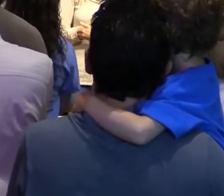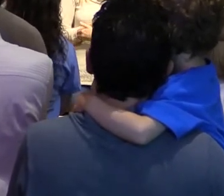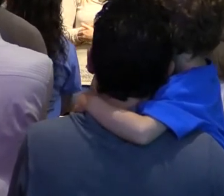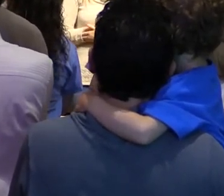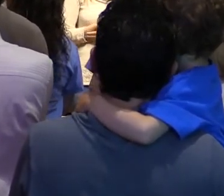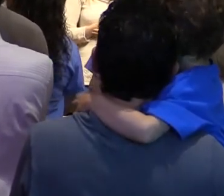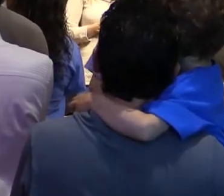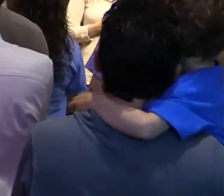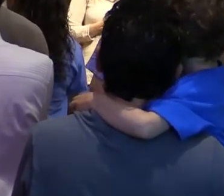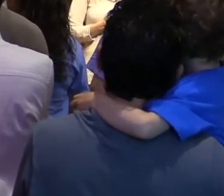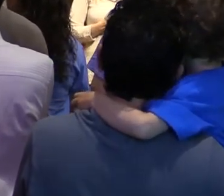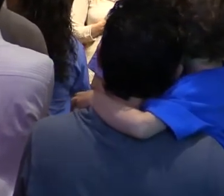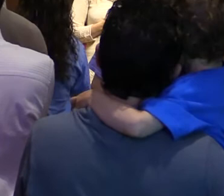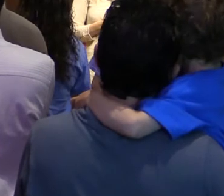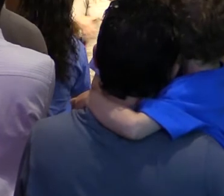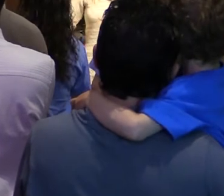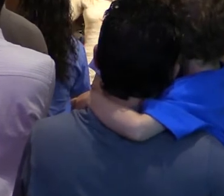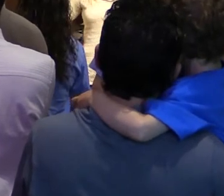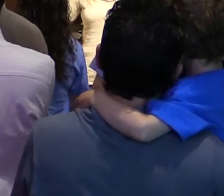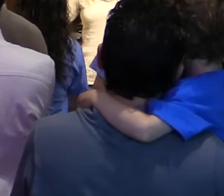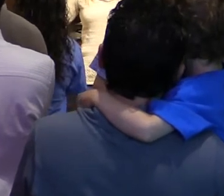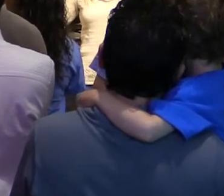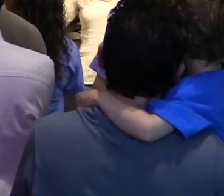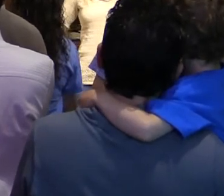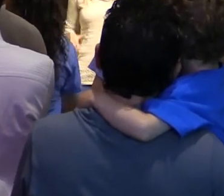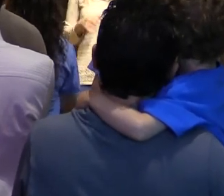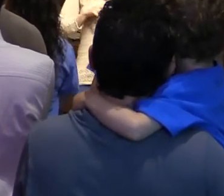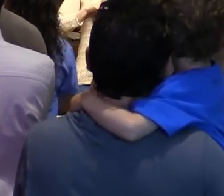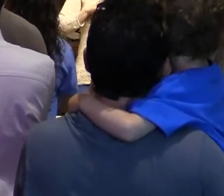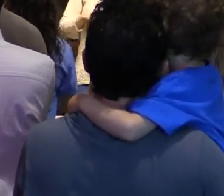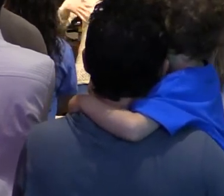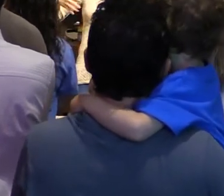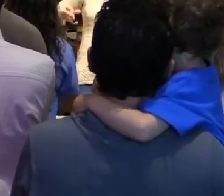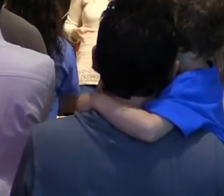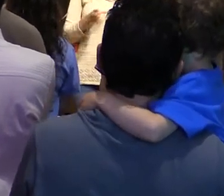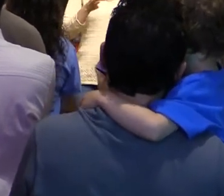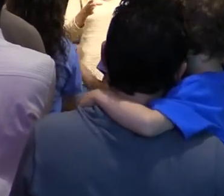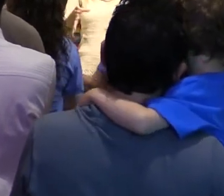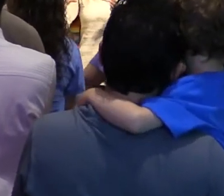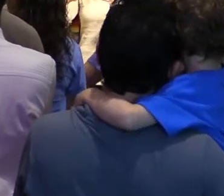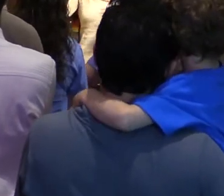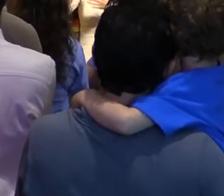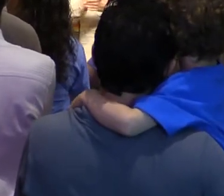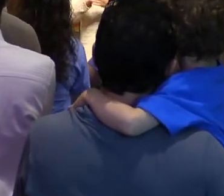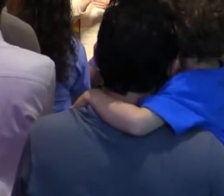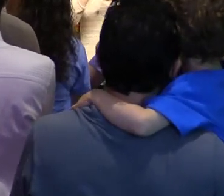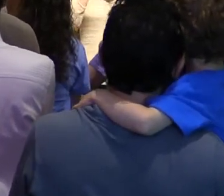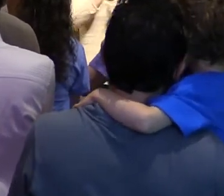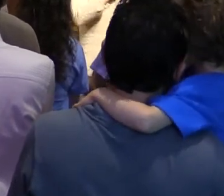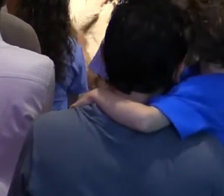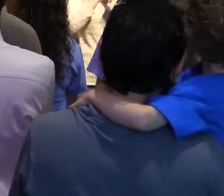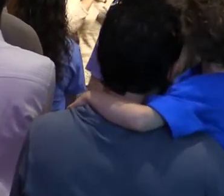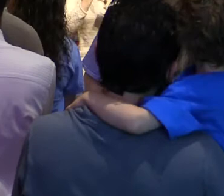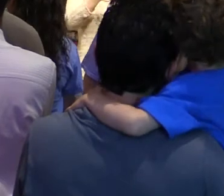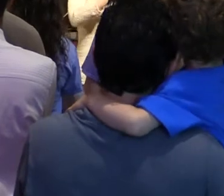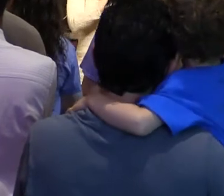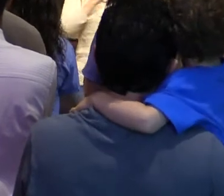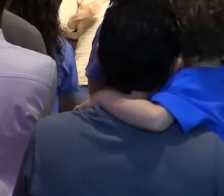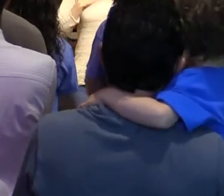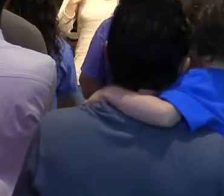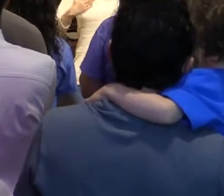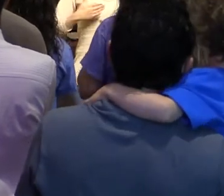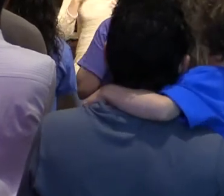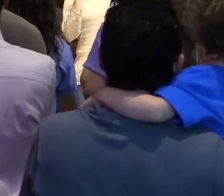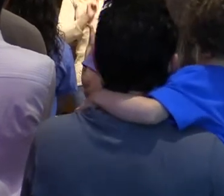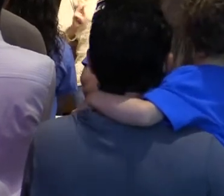Oh, how good it is on this journey we share to rejoice with